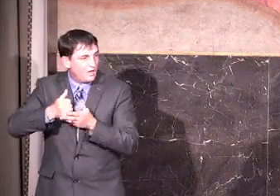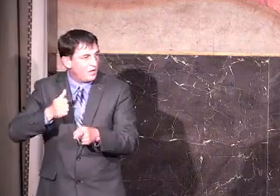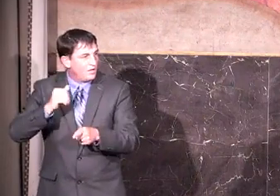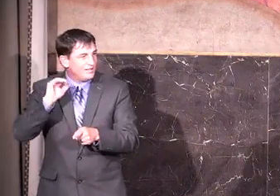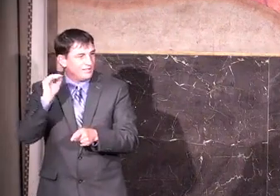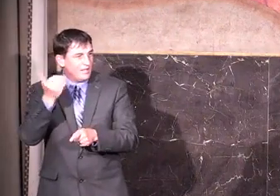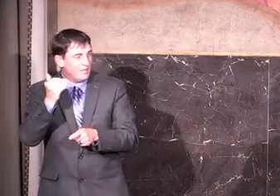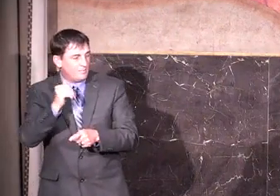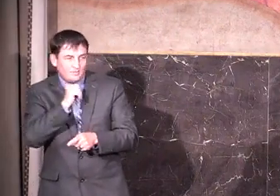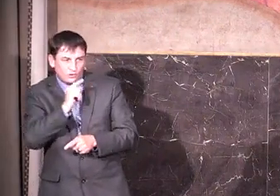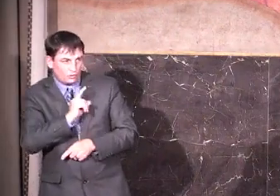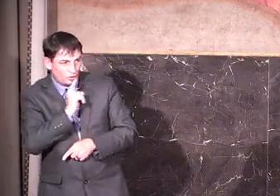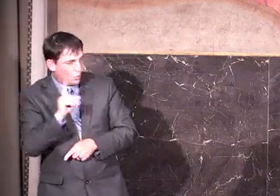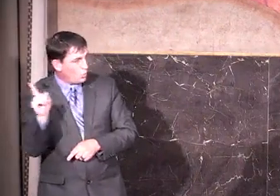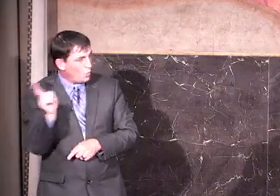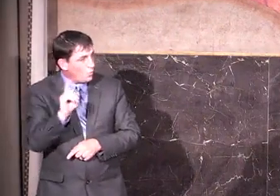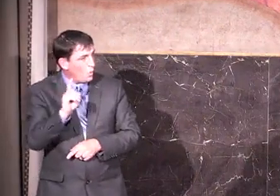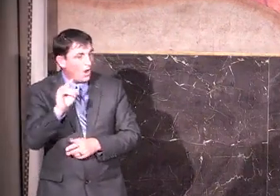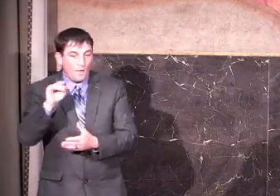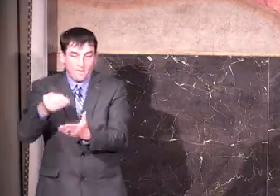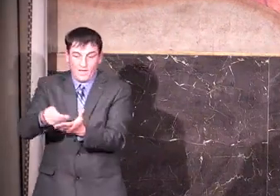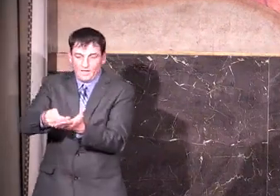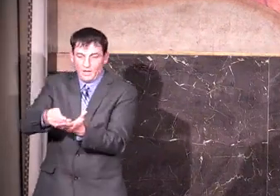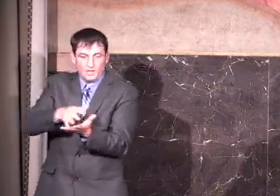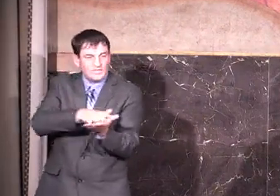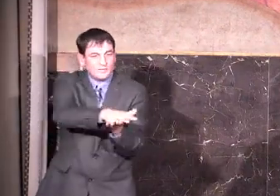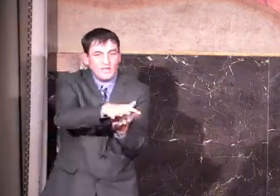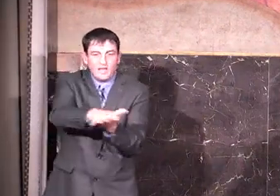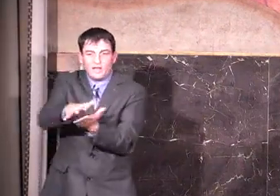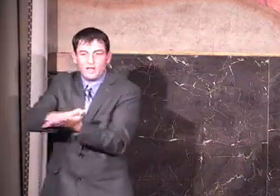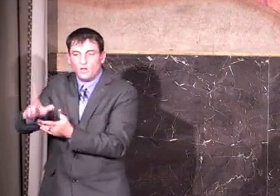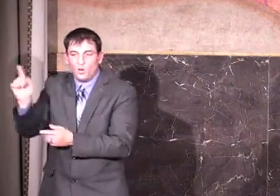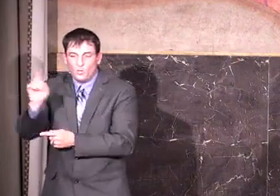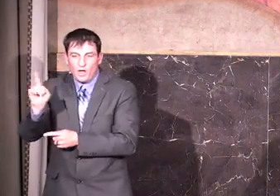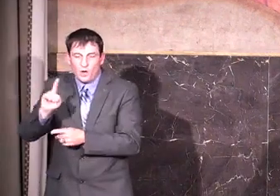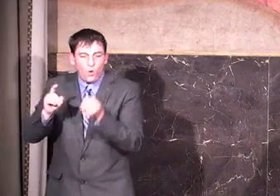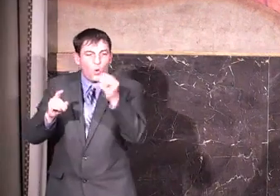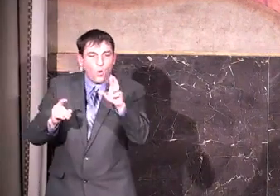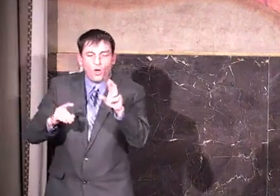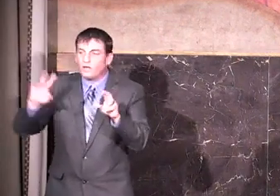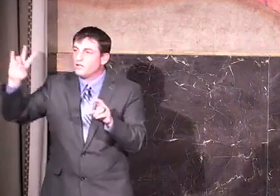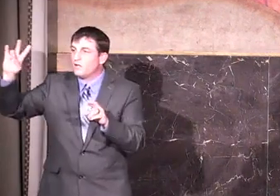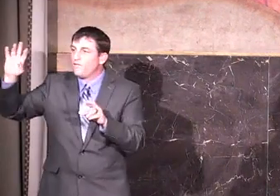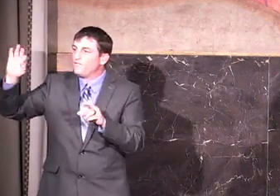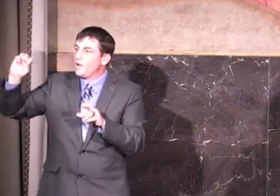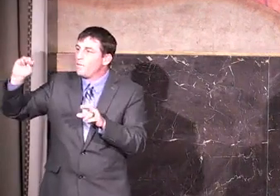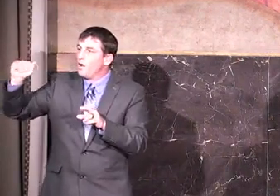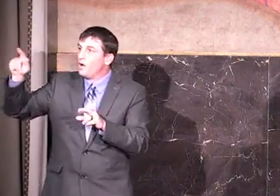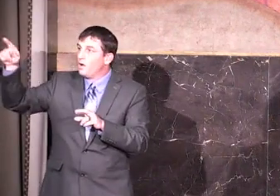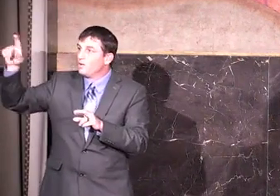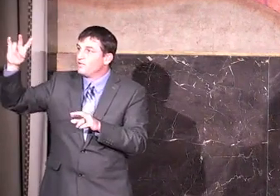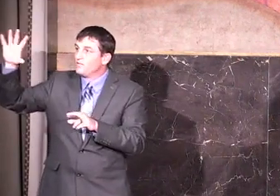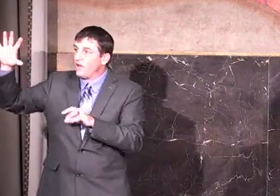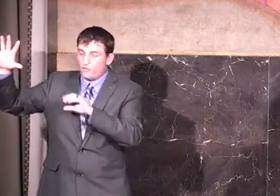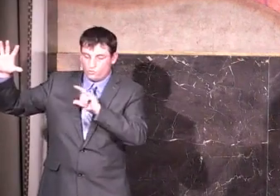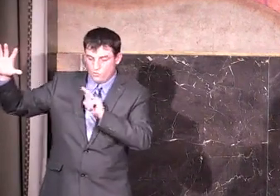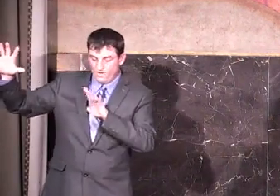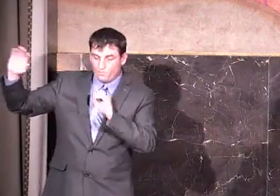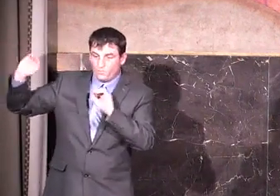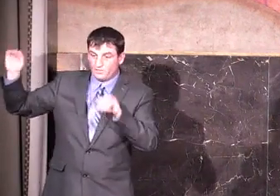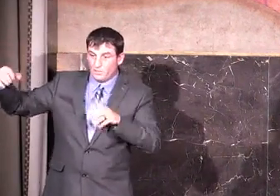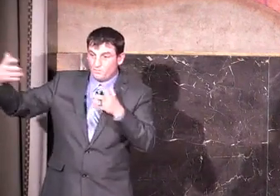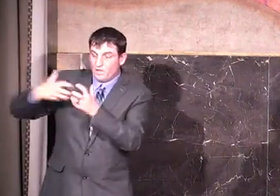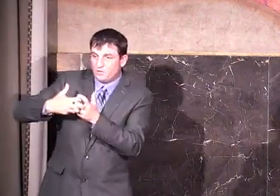spent, given most of our needs are picked up by the FEMA 75-25% match. So I'm wondering if we can't use that for